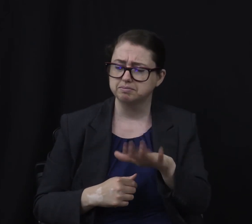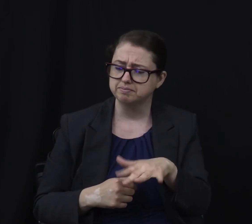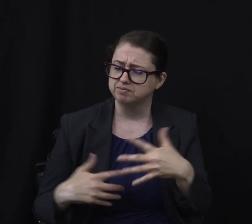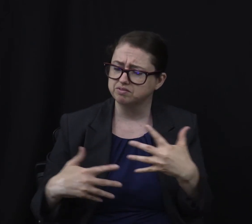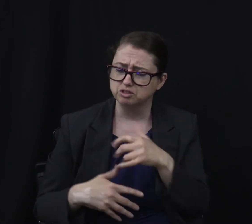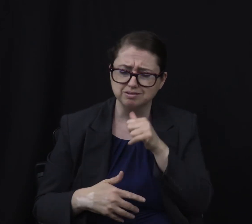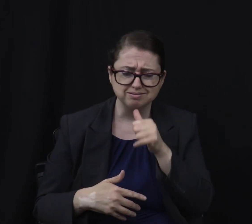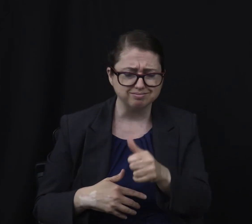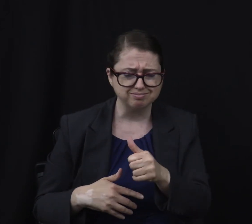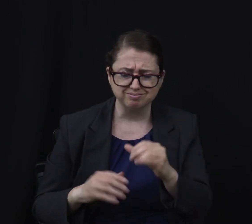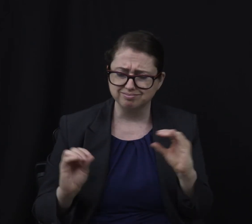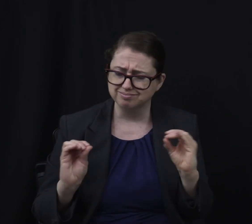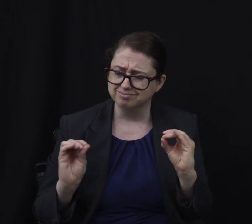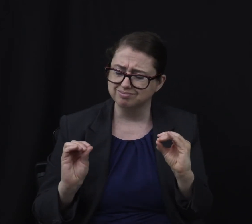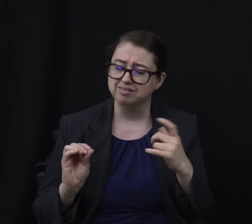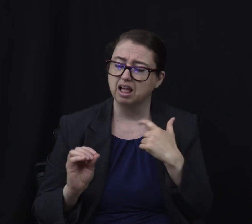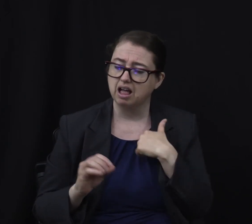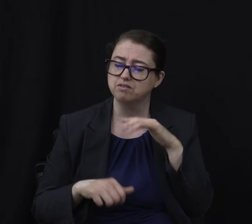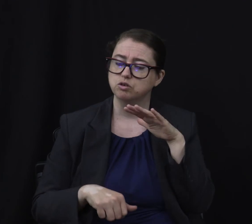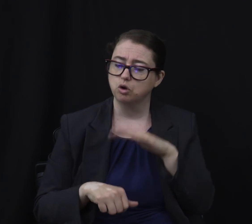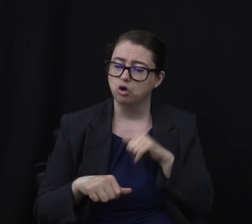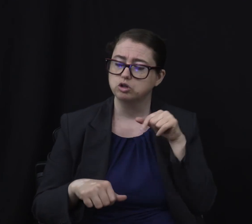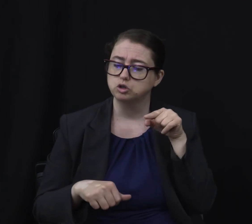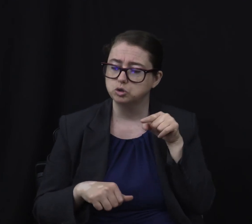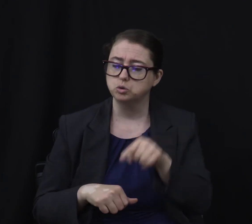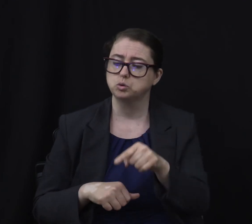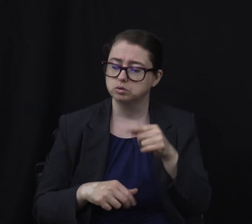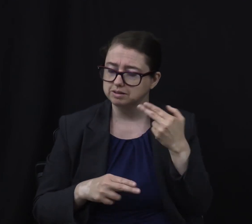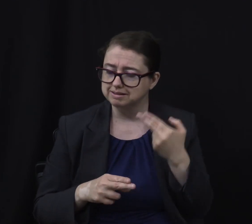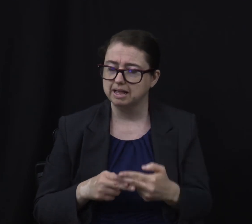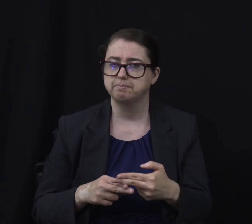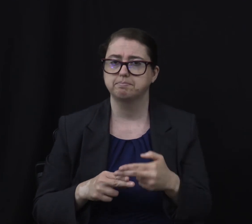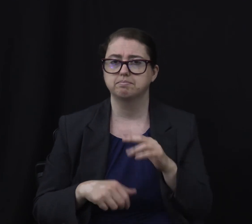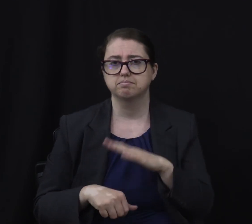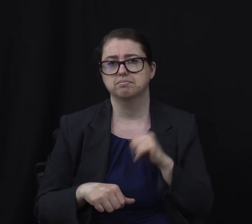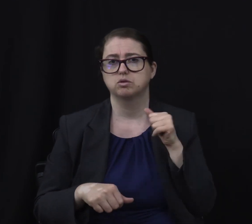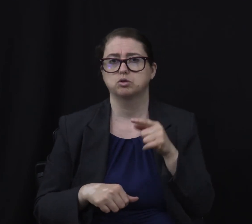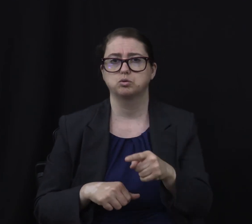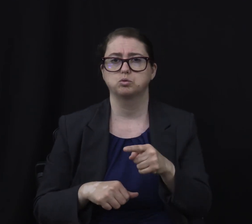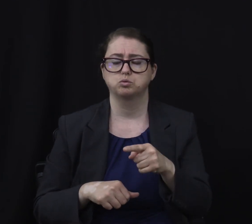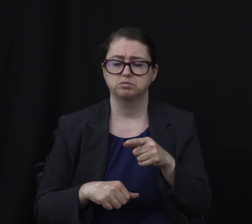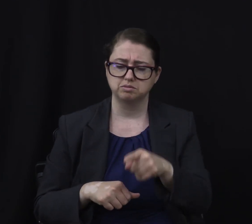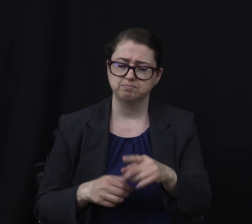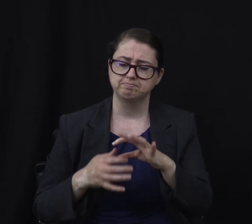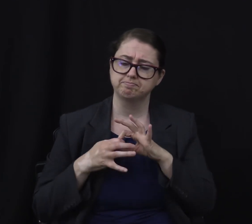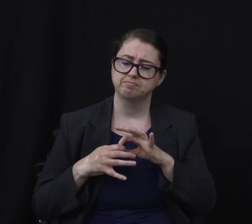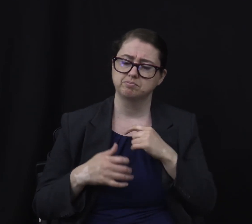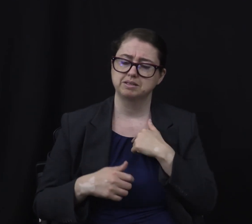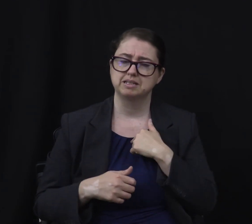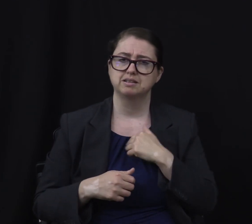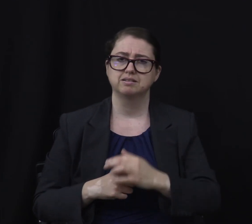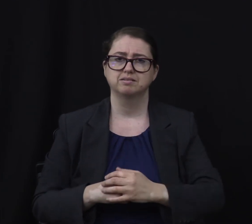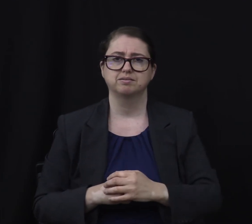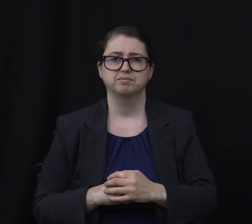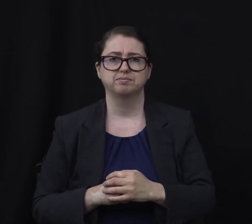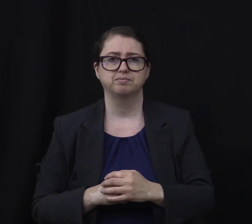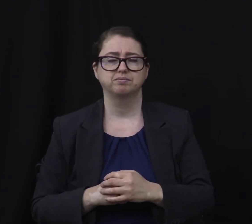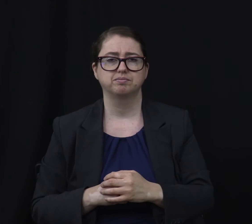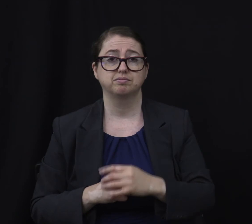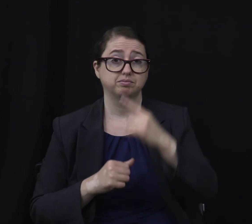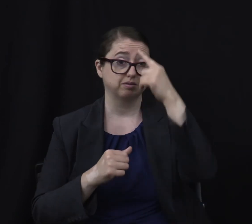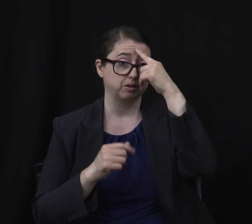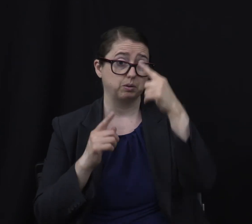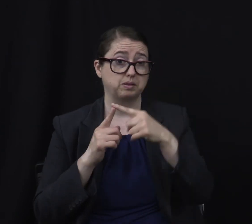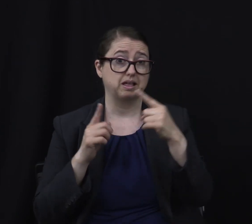you by your name. You are mine." When the enemy comes and tries